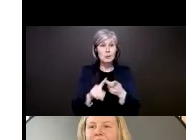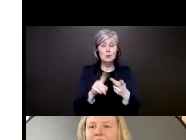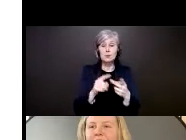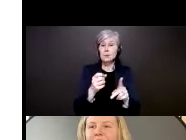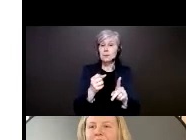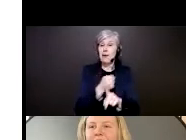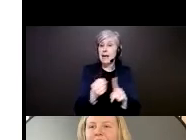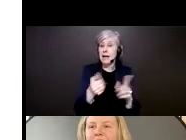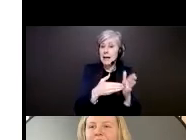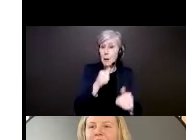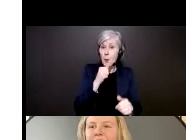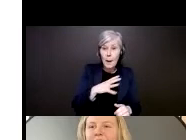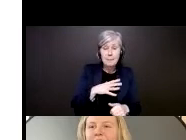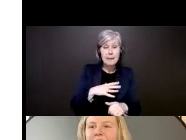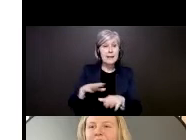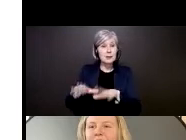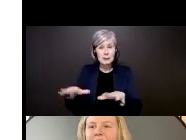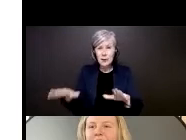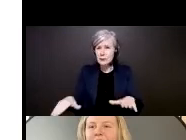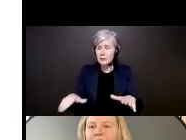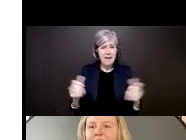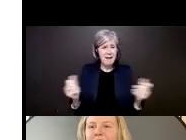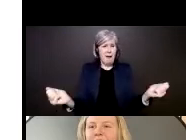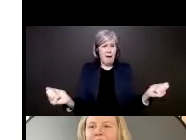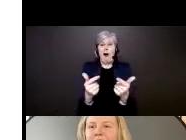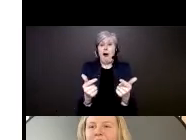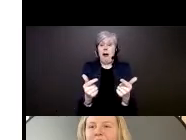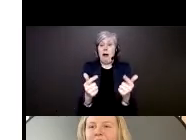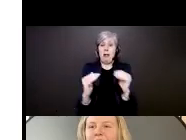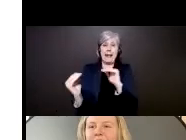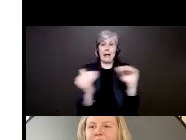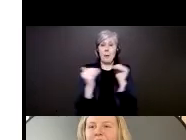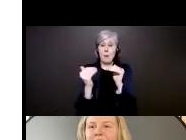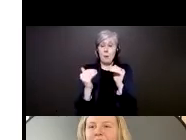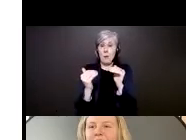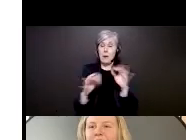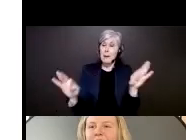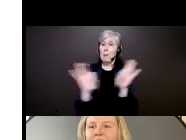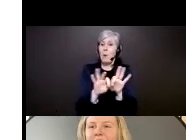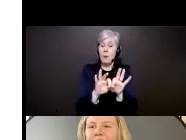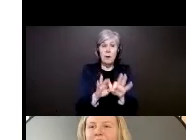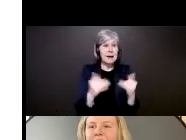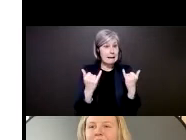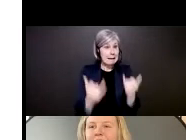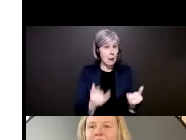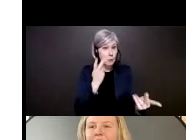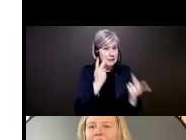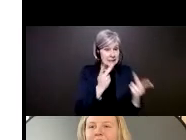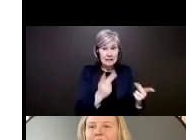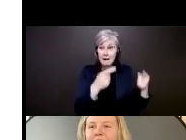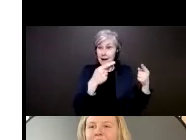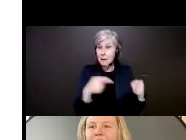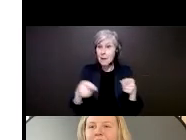issues shouldn't be competing with each other. They are signs of a failure in our social systems